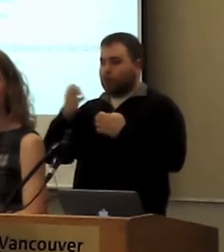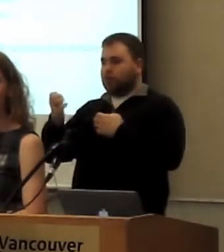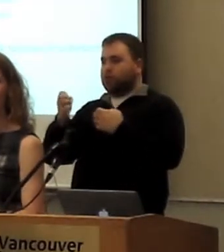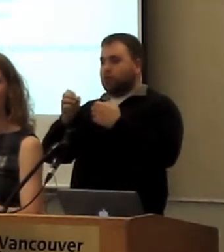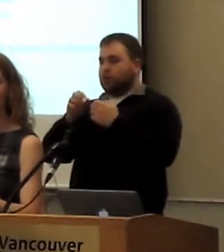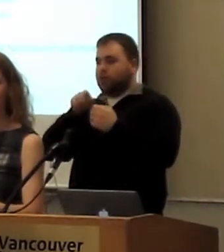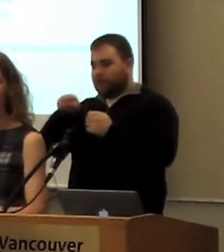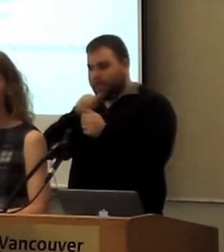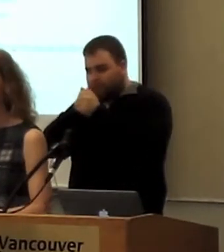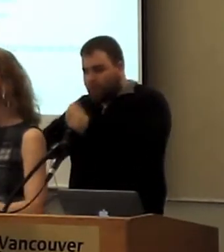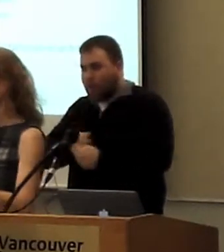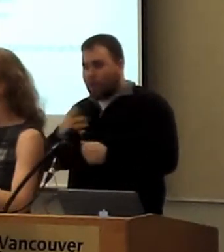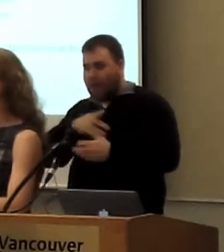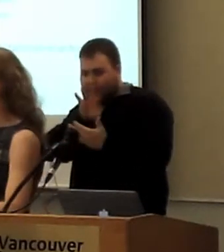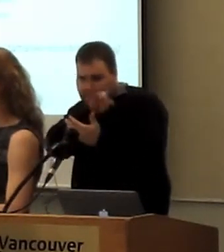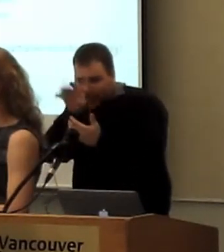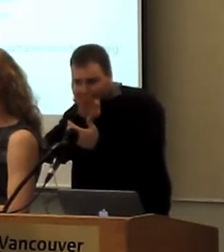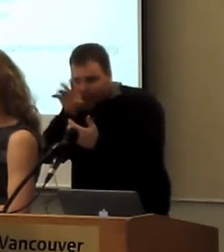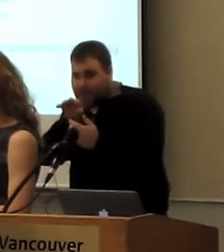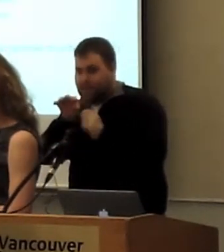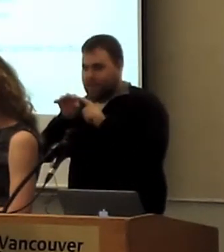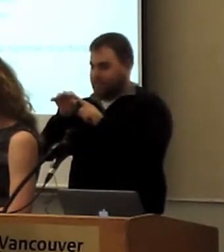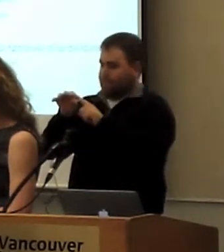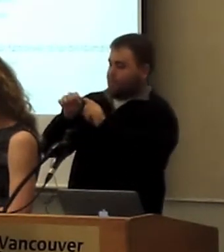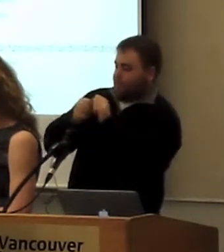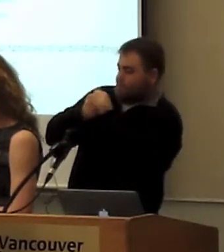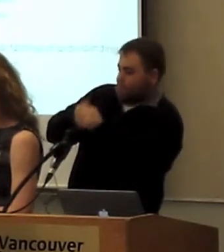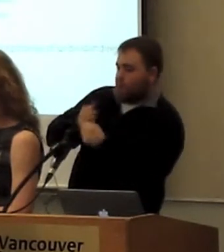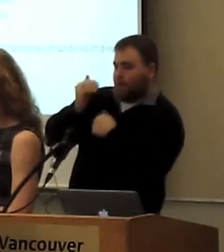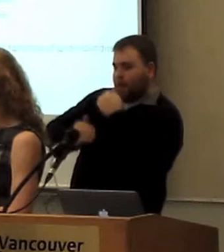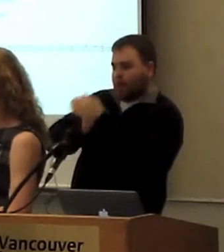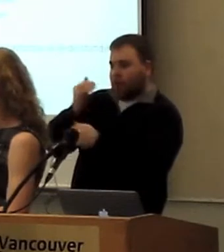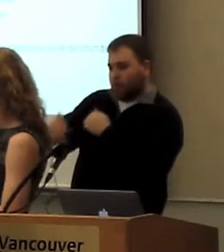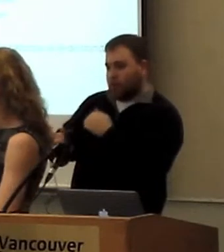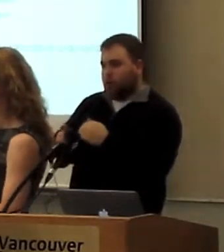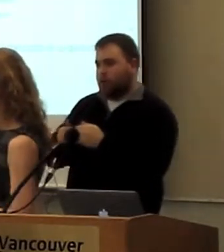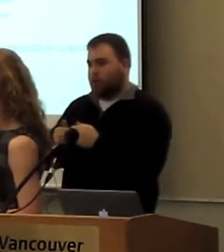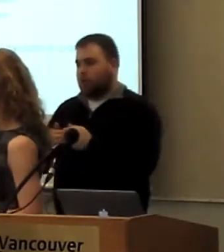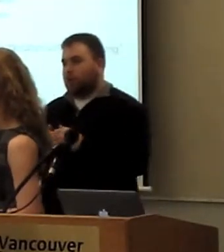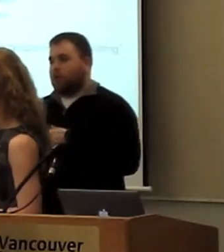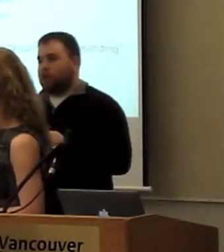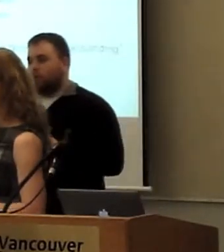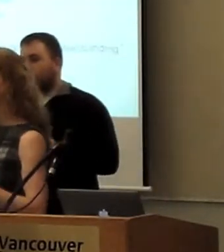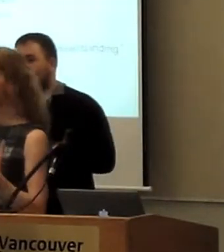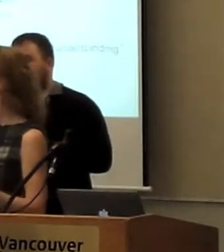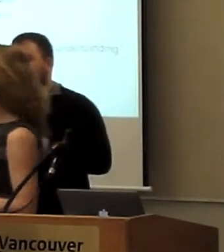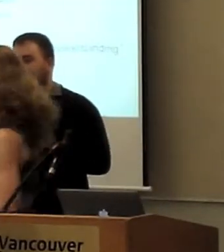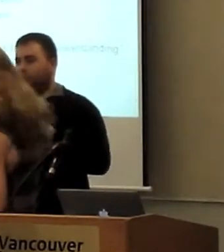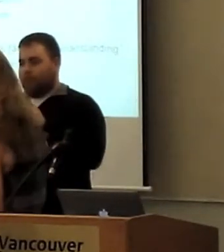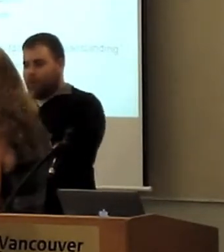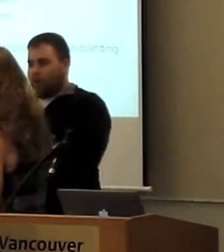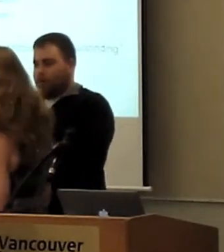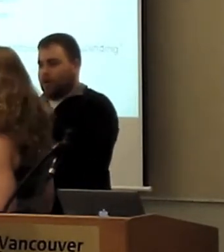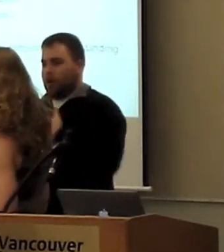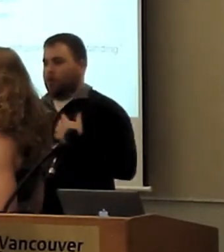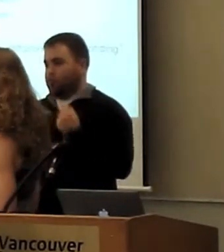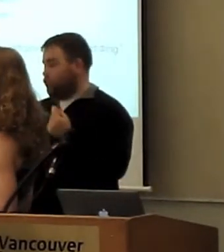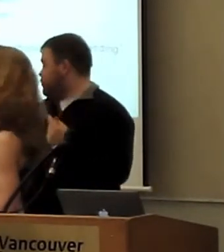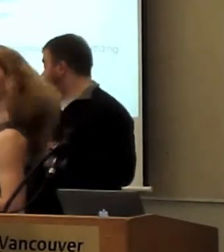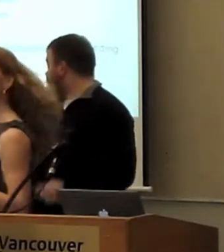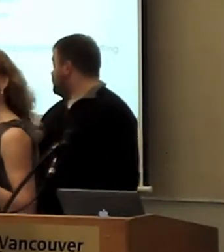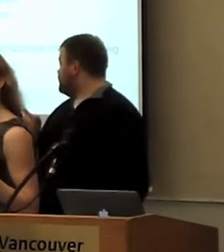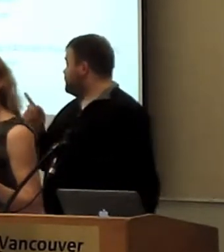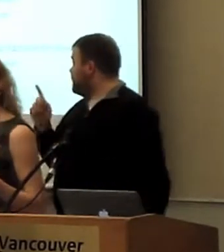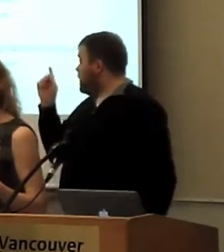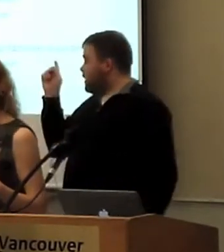pattern, the musicality in the pattern, and the sense of the incongruous related to what didn't happen at the end. So, we are a sensory